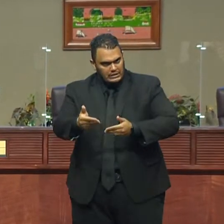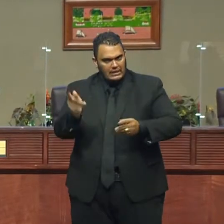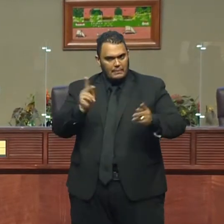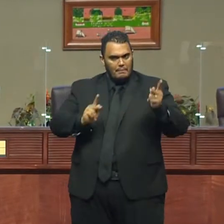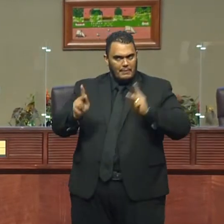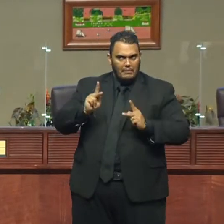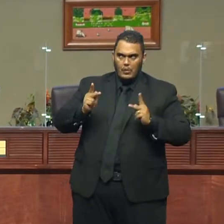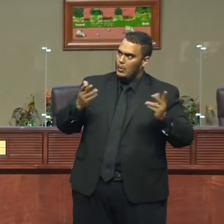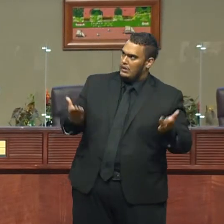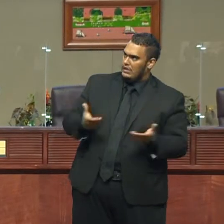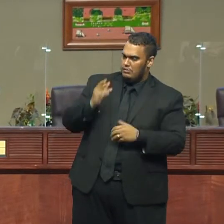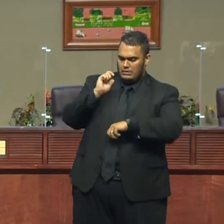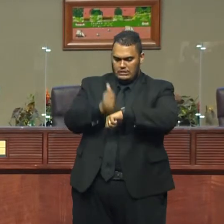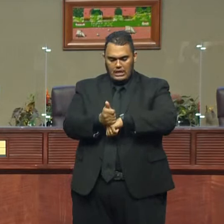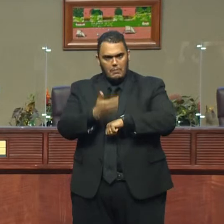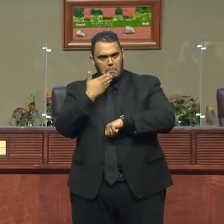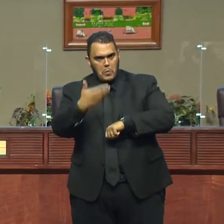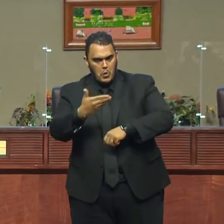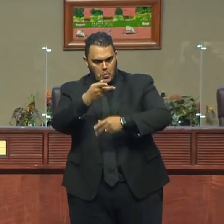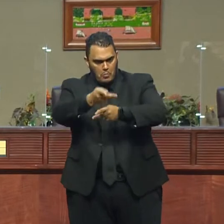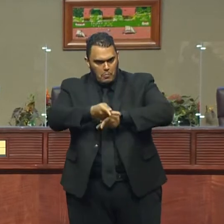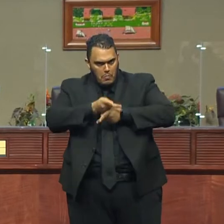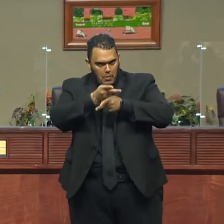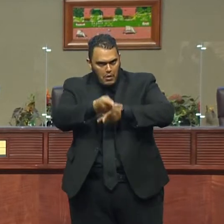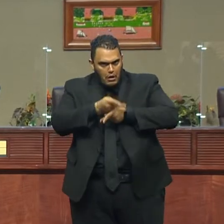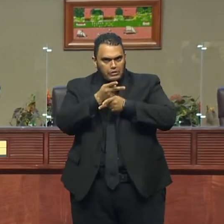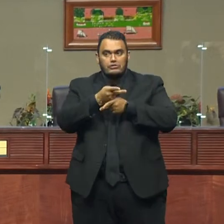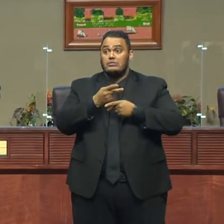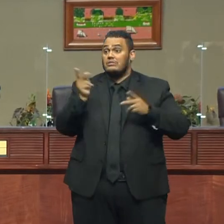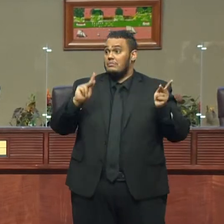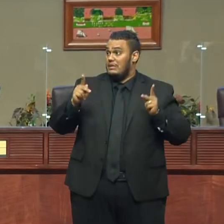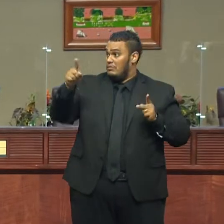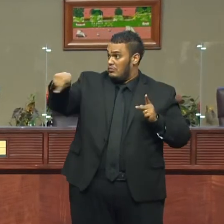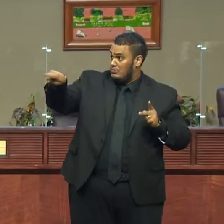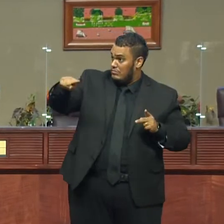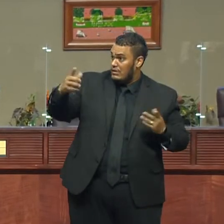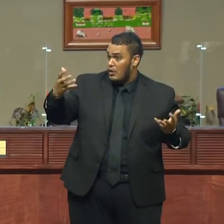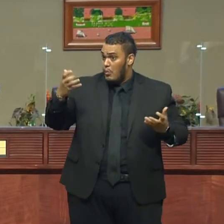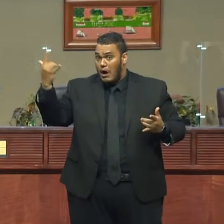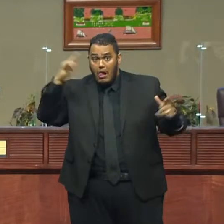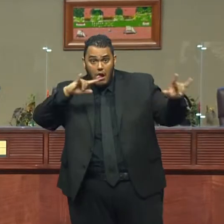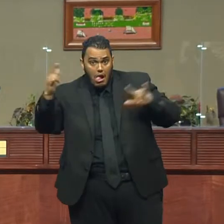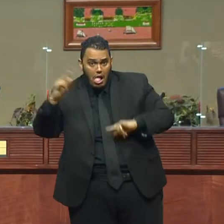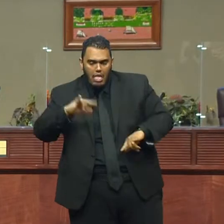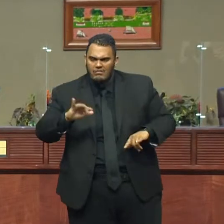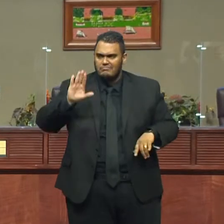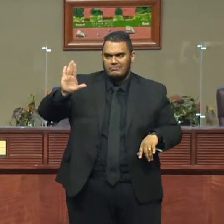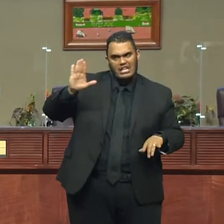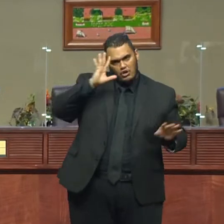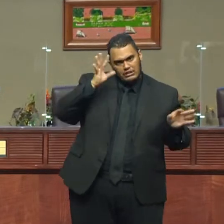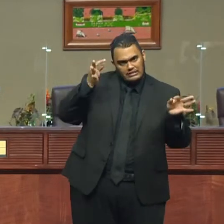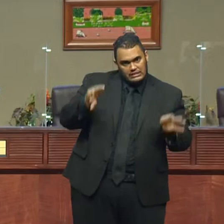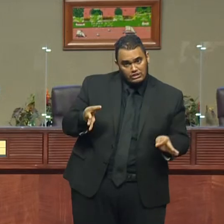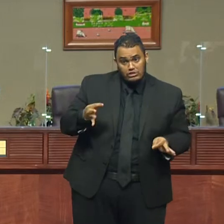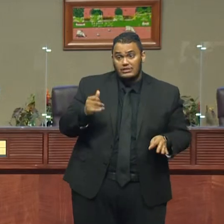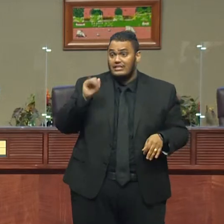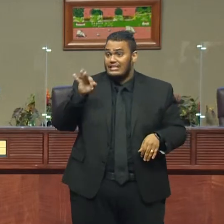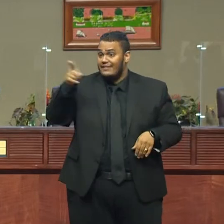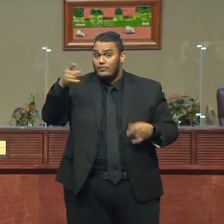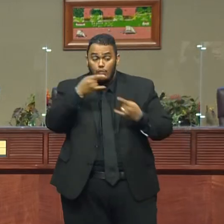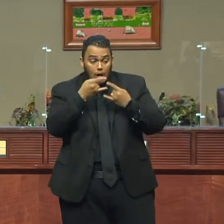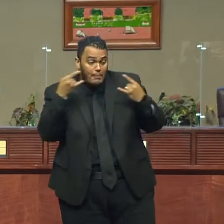choice about whether they're going to travel in the same fashion. They can make their own choice about whether they're going to wear a mask or stay home or do the